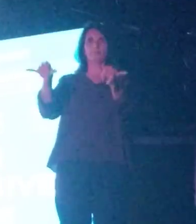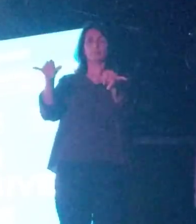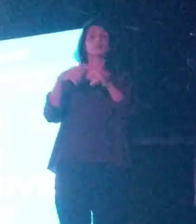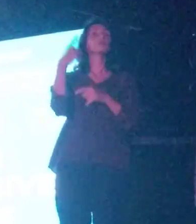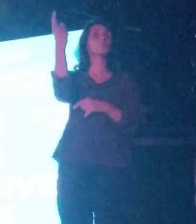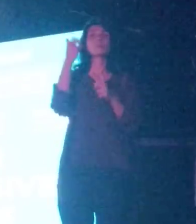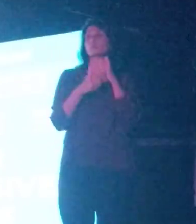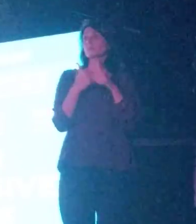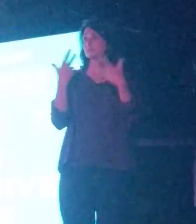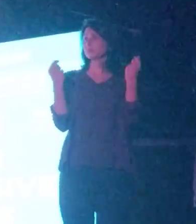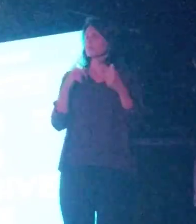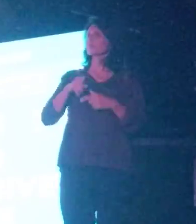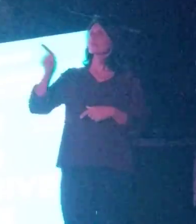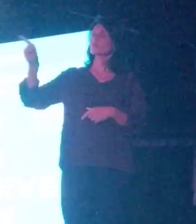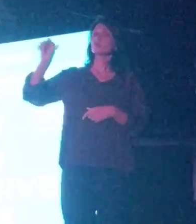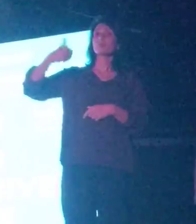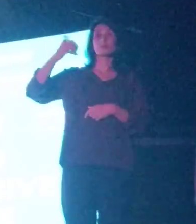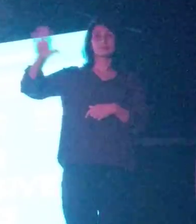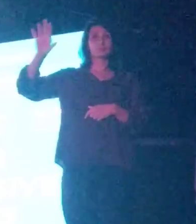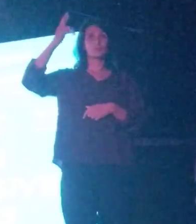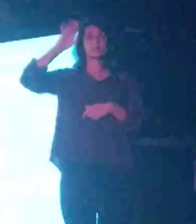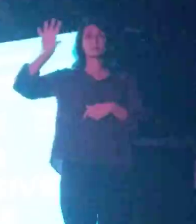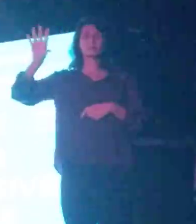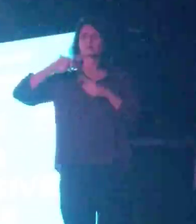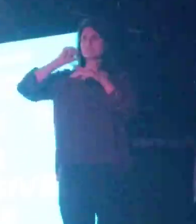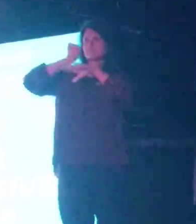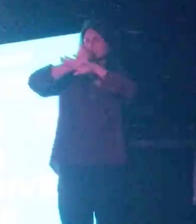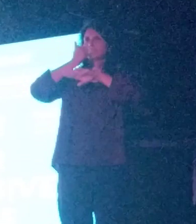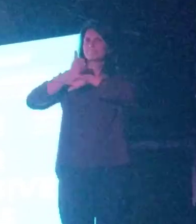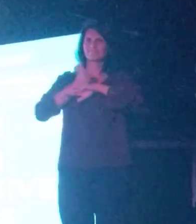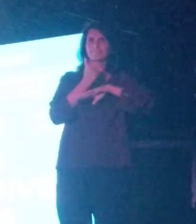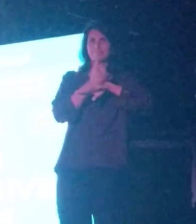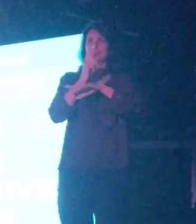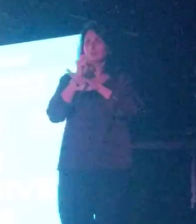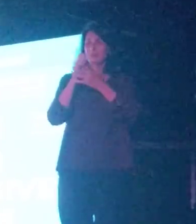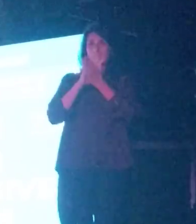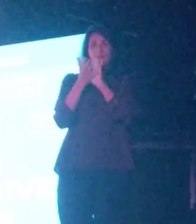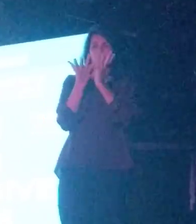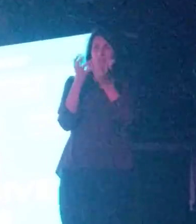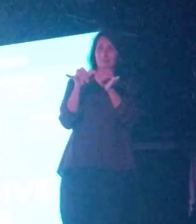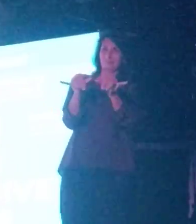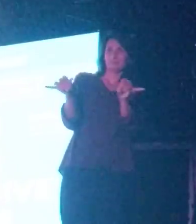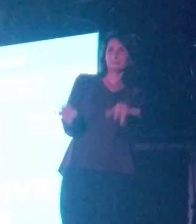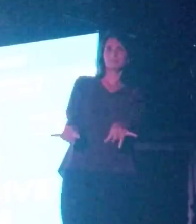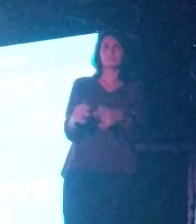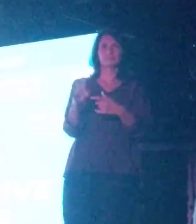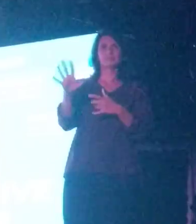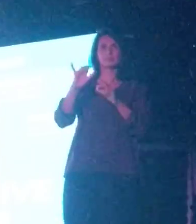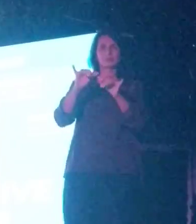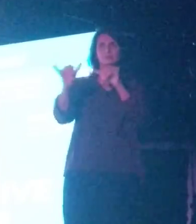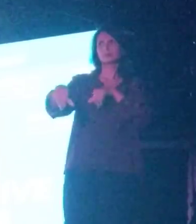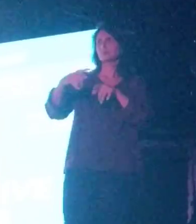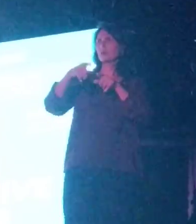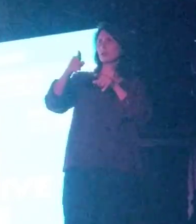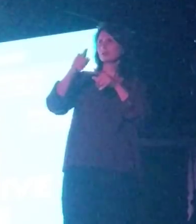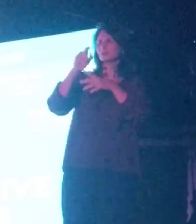building infrastructure, a whole ecosystem really, of organizations that fund